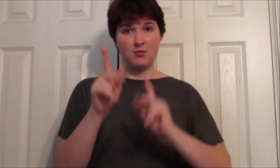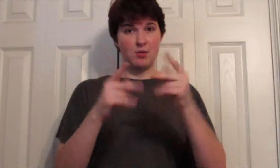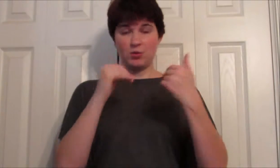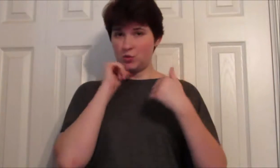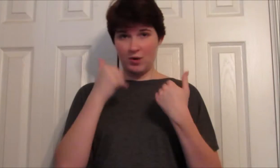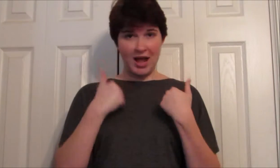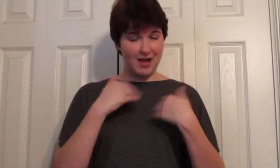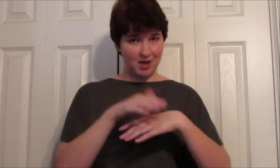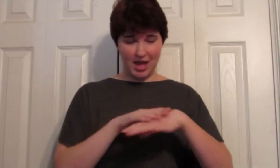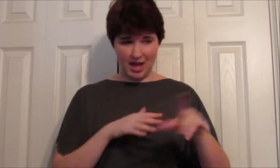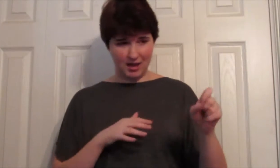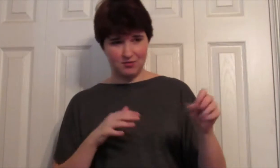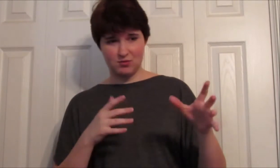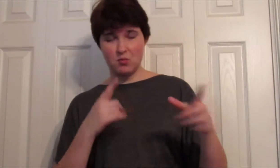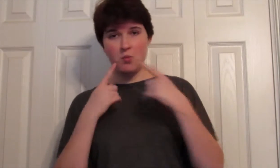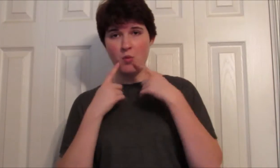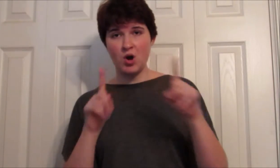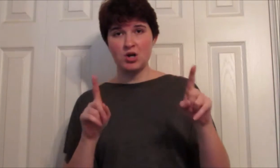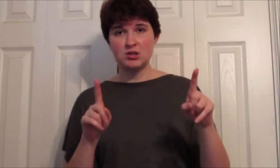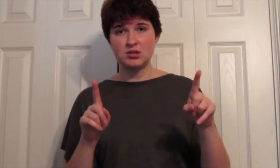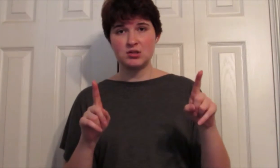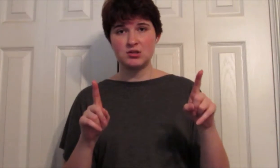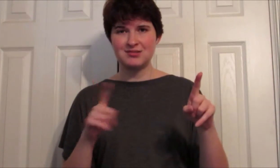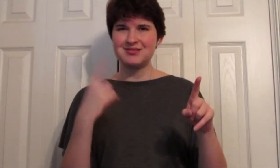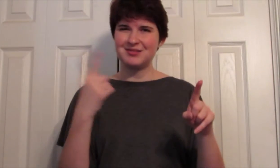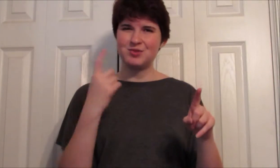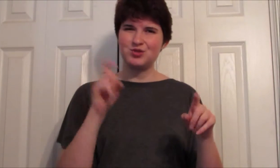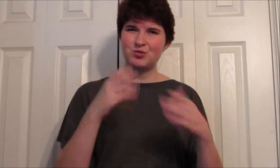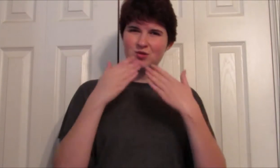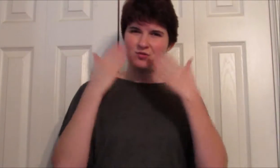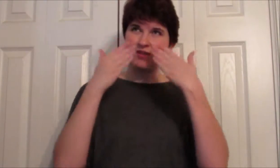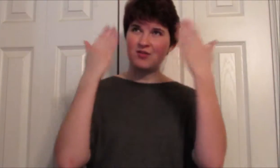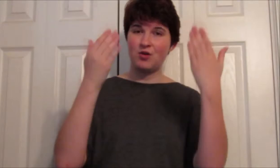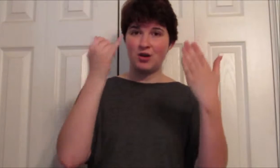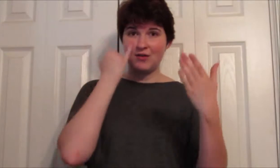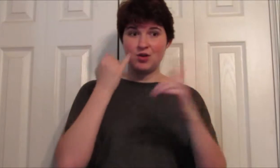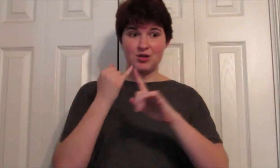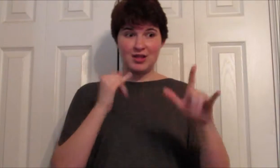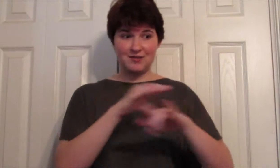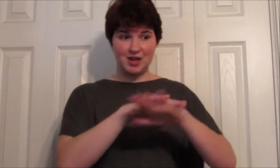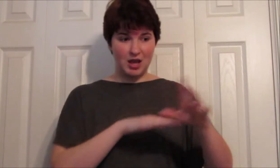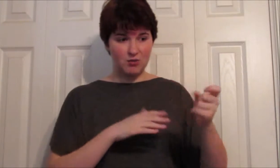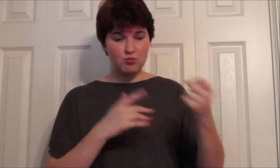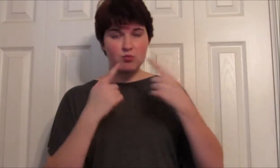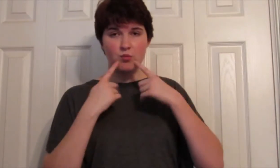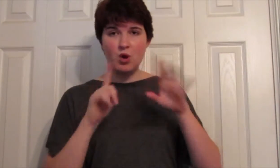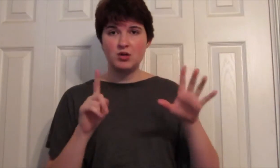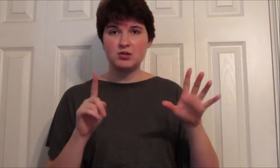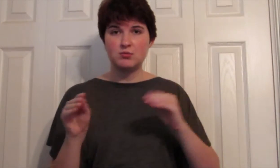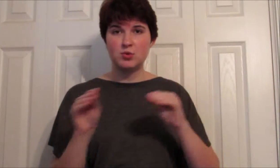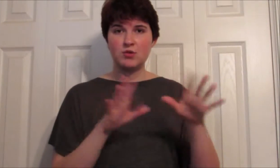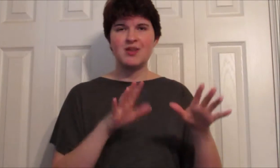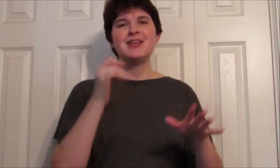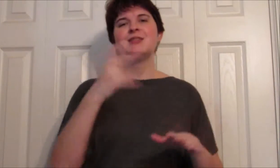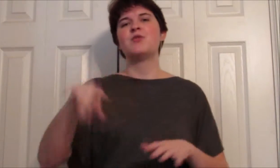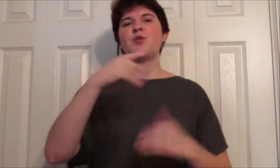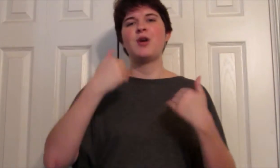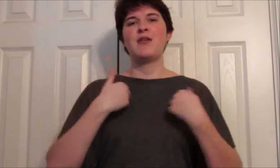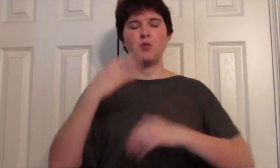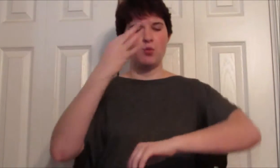have a hand that works. That's something to be grateful for if your left hand works. Some of you have a watch on the wrist of that hand,